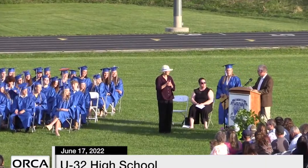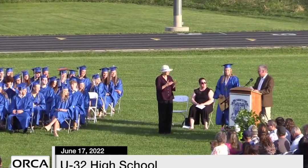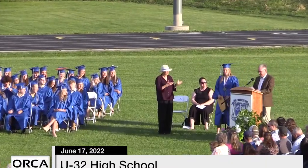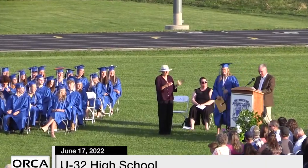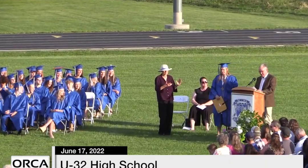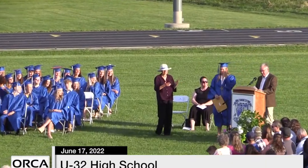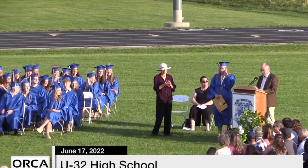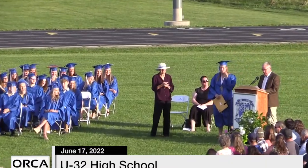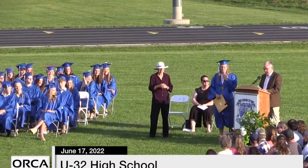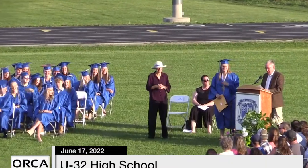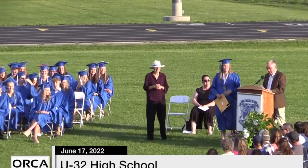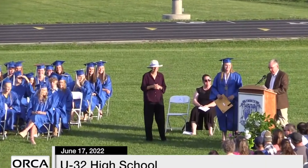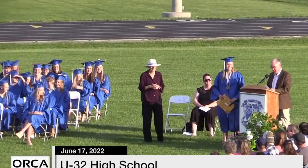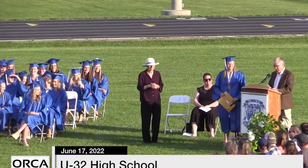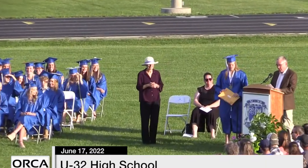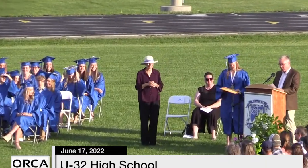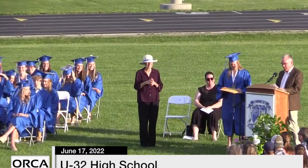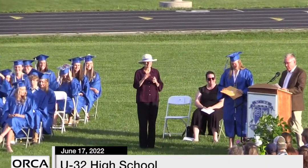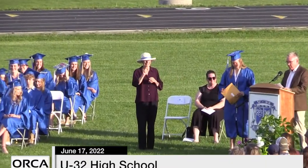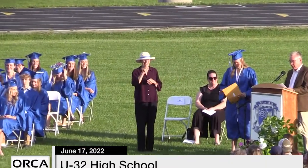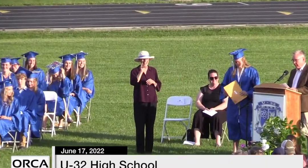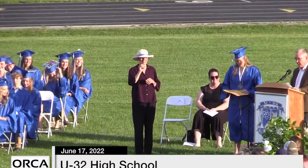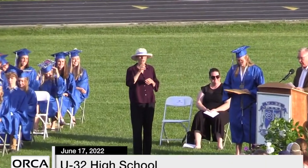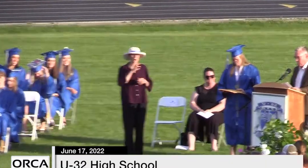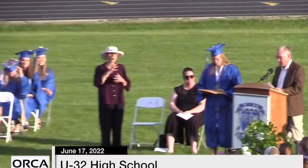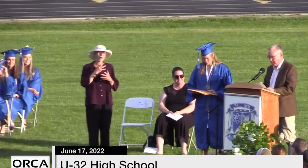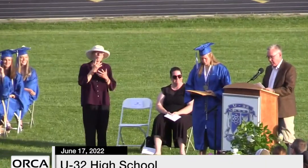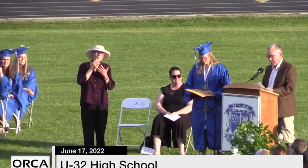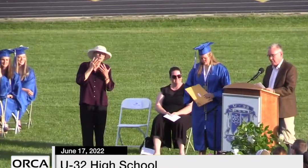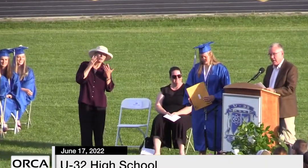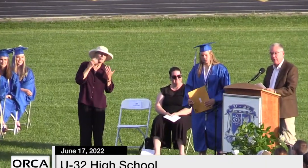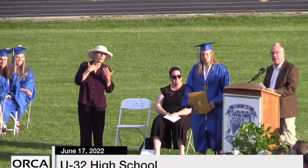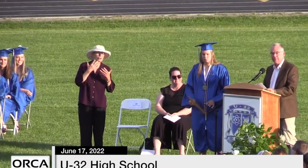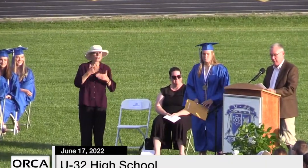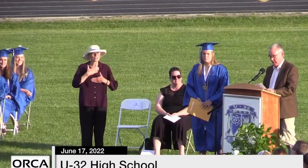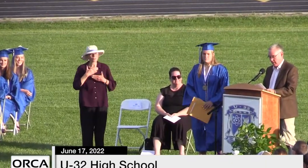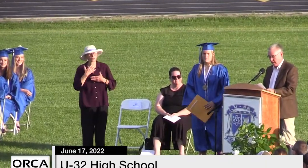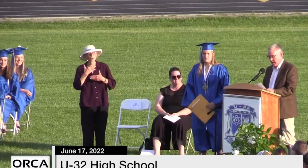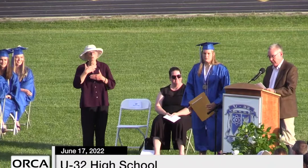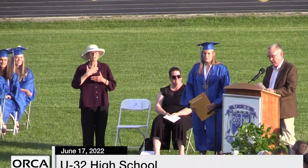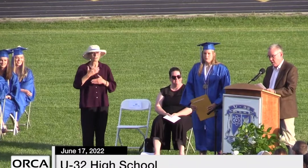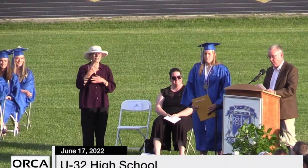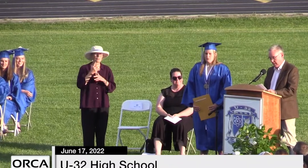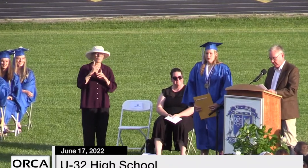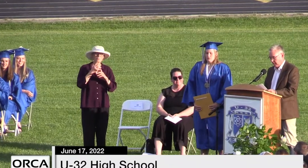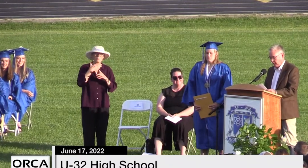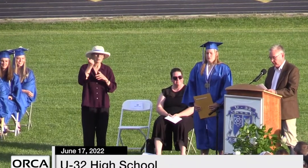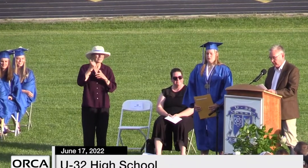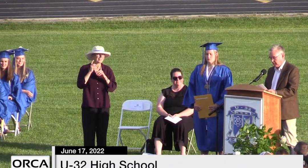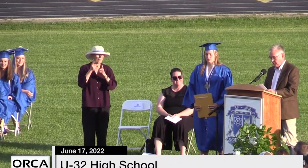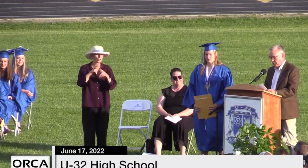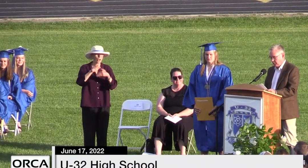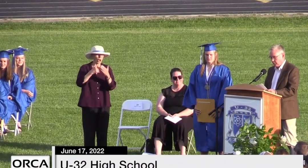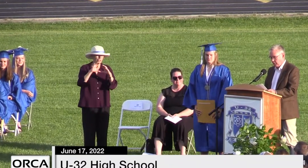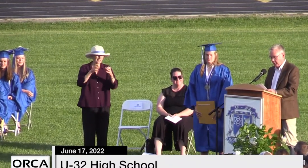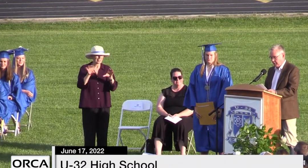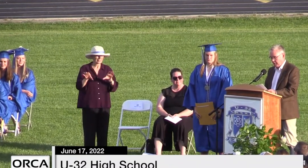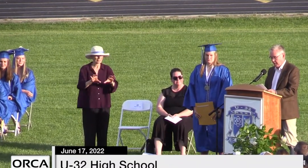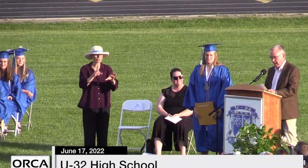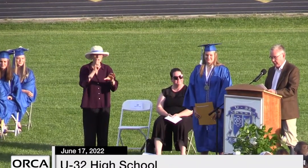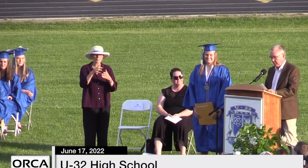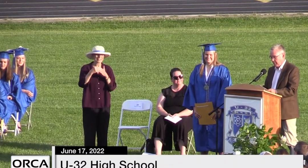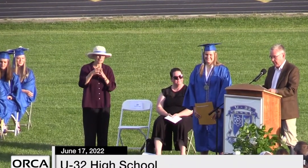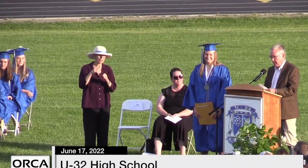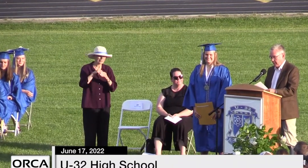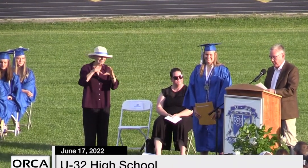you. Allie is personable, cheerful, and willing to give her best effort in class, all class activities. She's a real leader